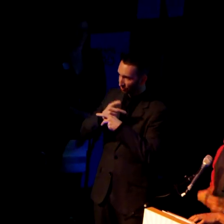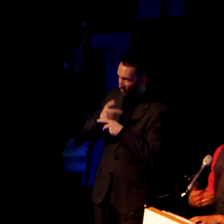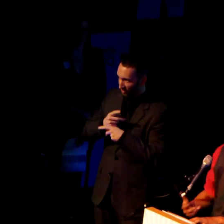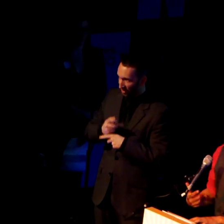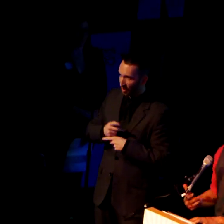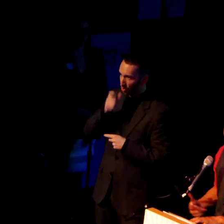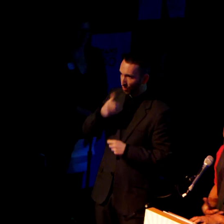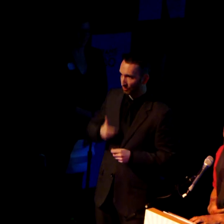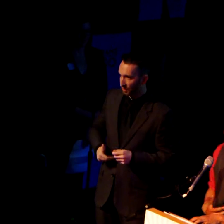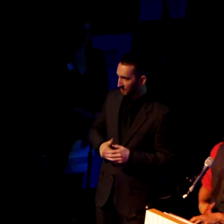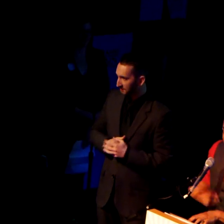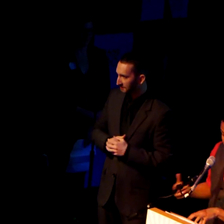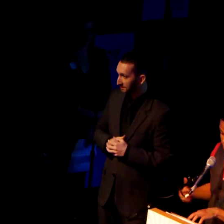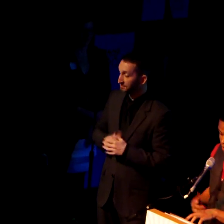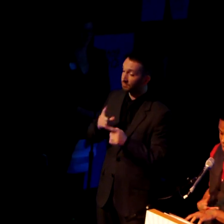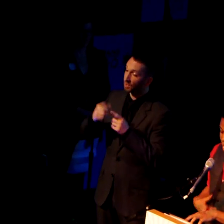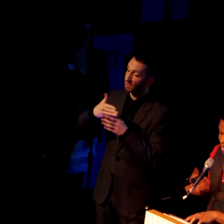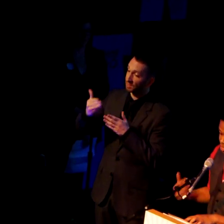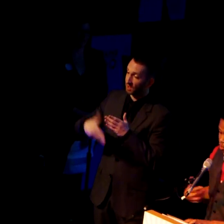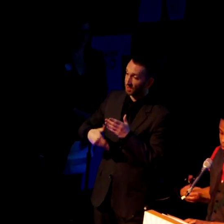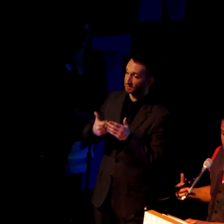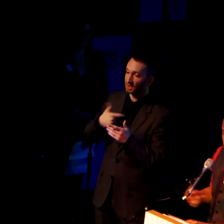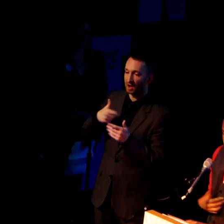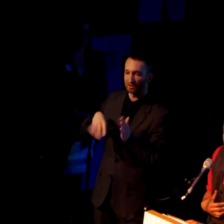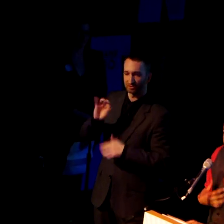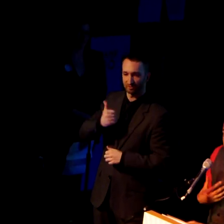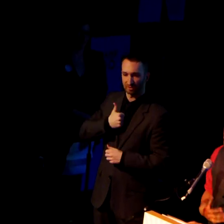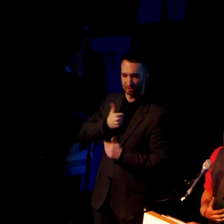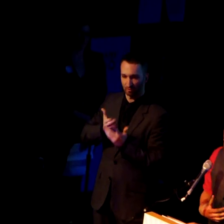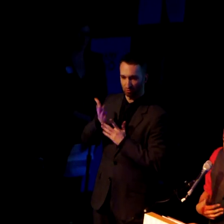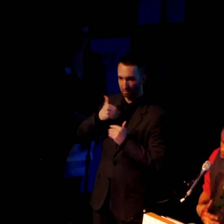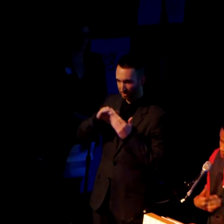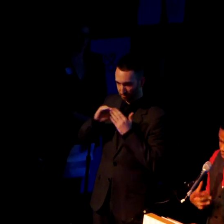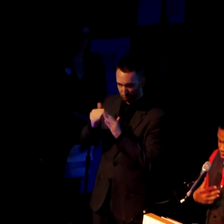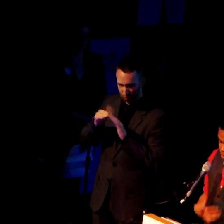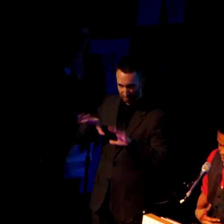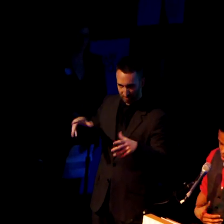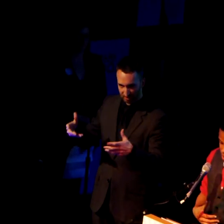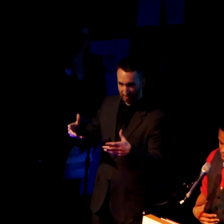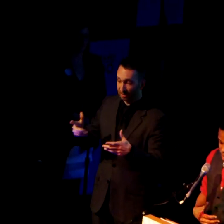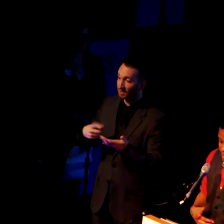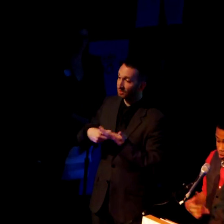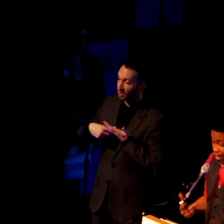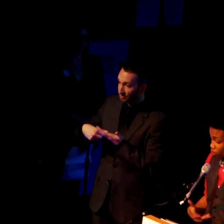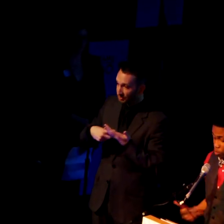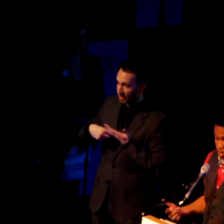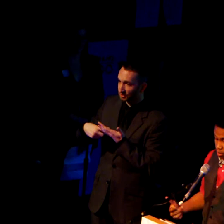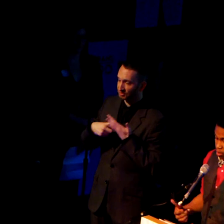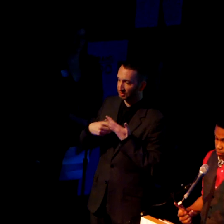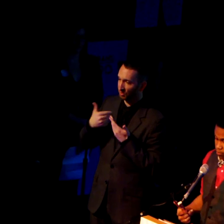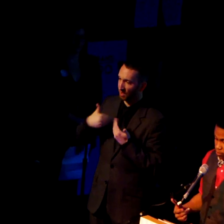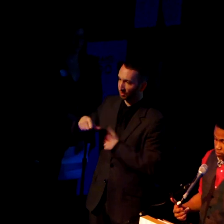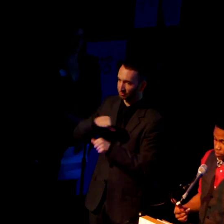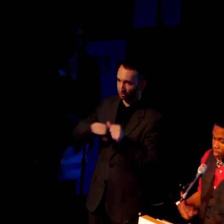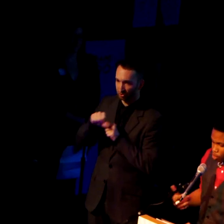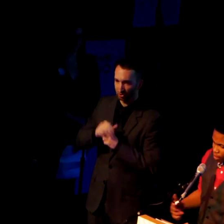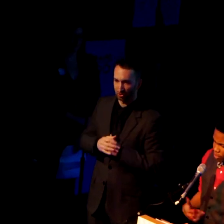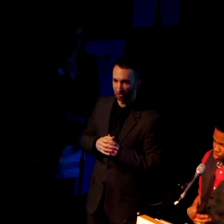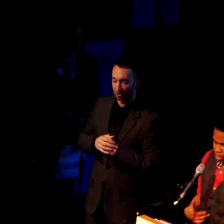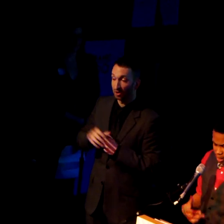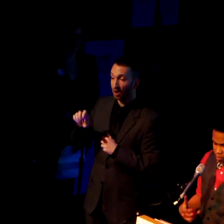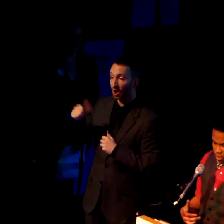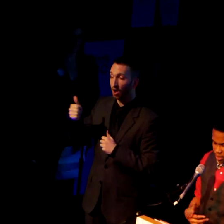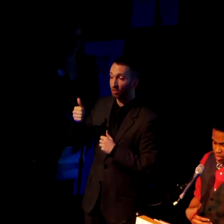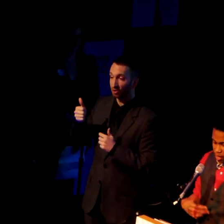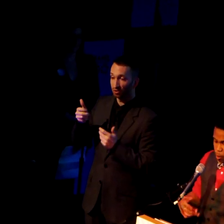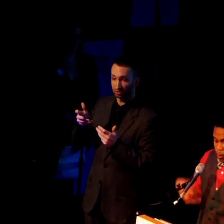It took me some time to figure out who that was. But in the end, I discovered myself through my community and conversations that we've had with one another. Another